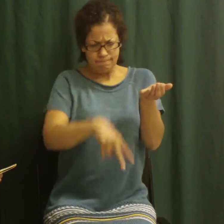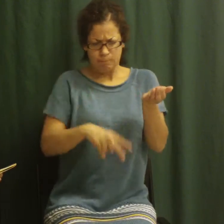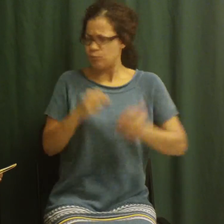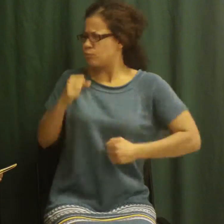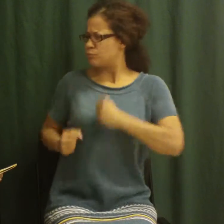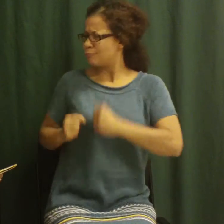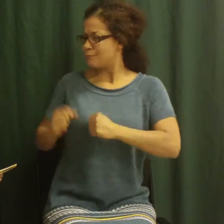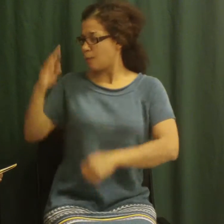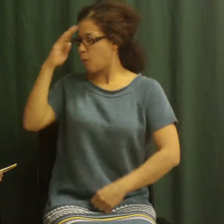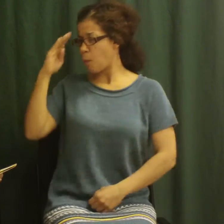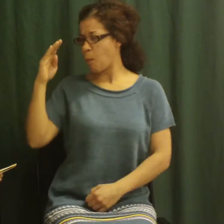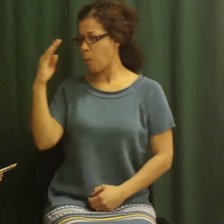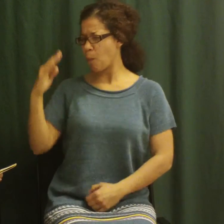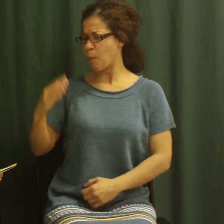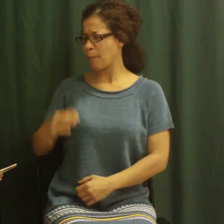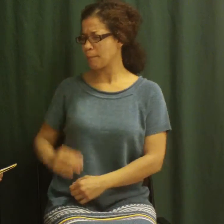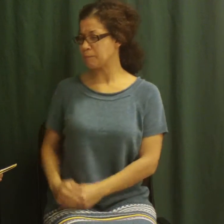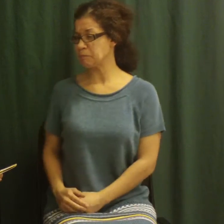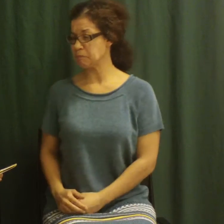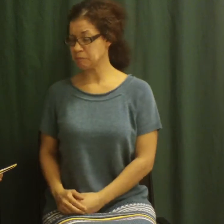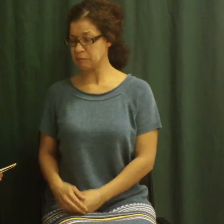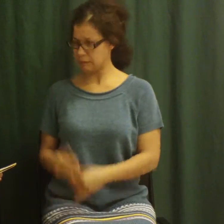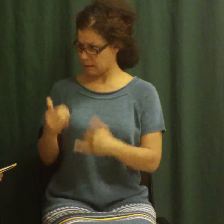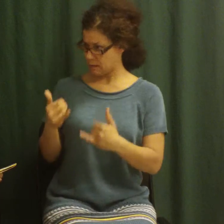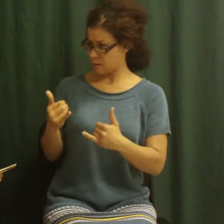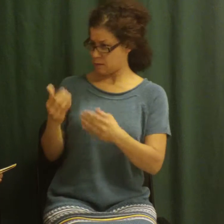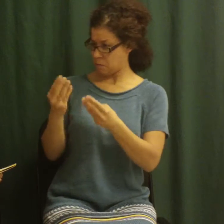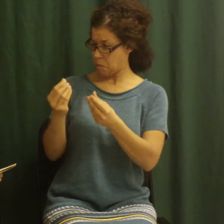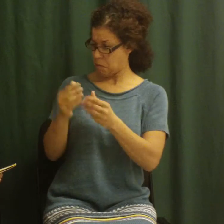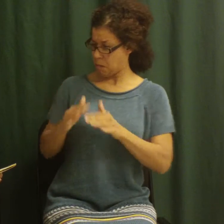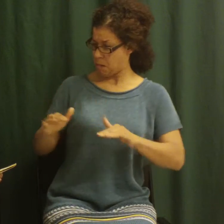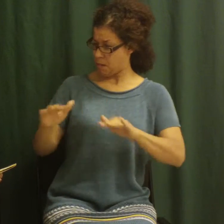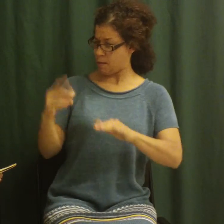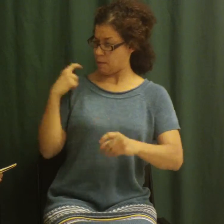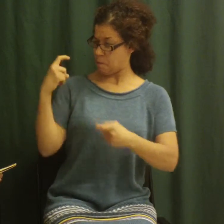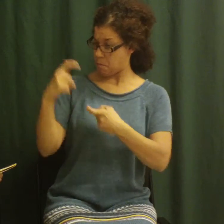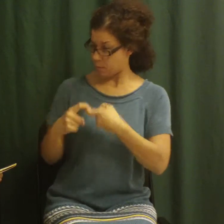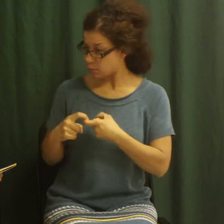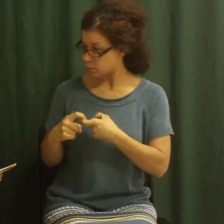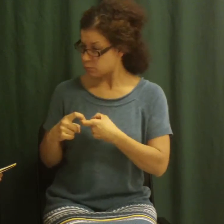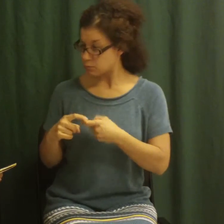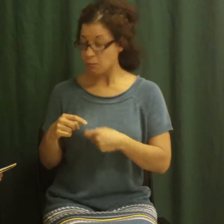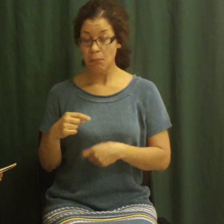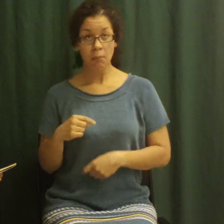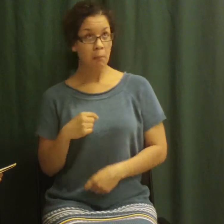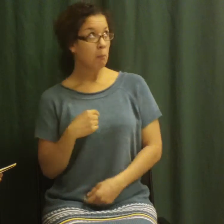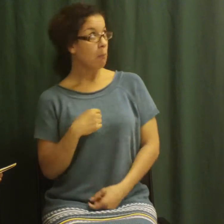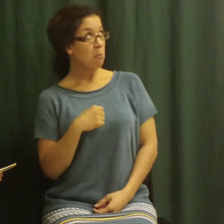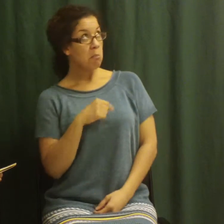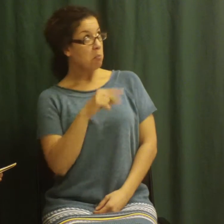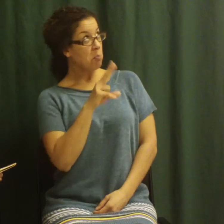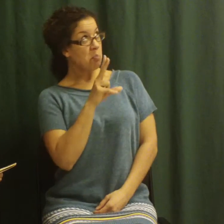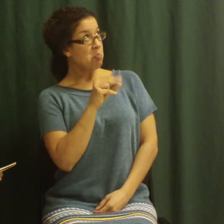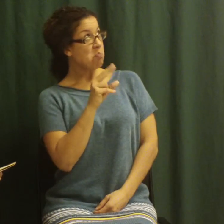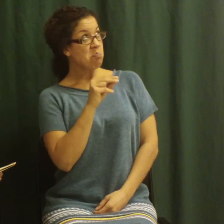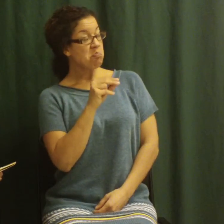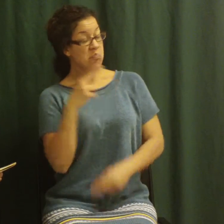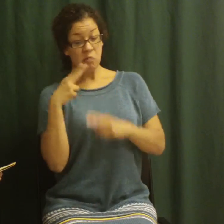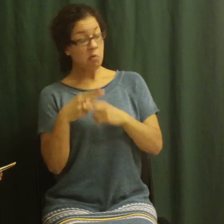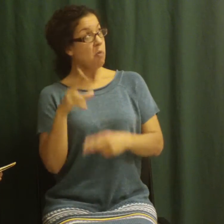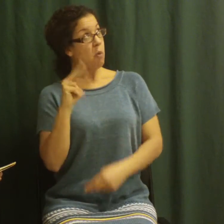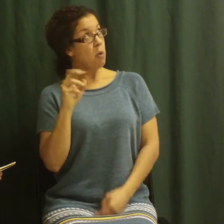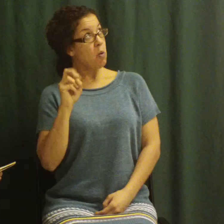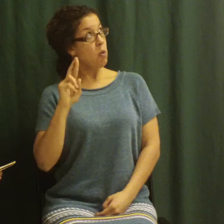matey! Be this the Spanish Main?" "No," I said, "this is North Beach." "Shiver